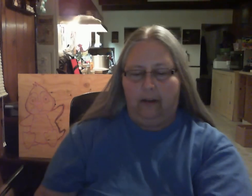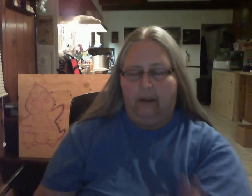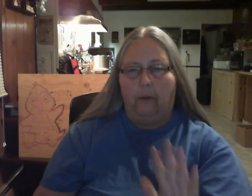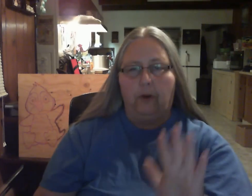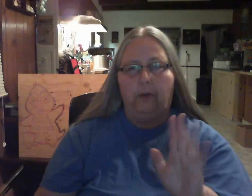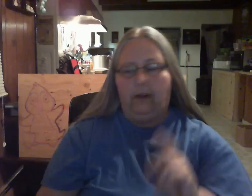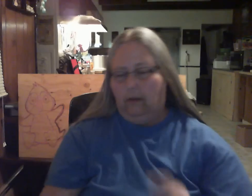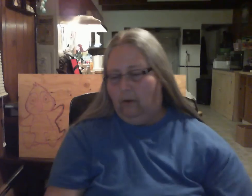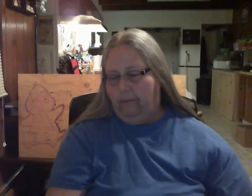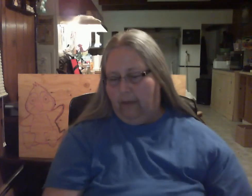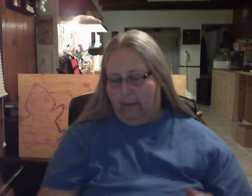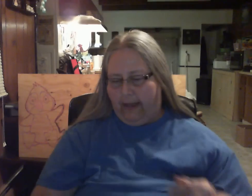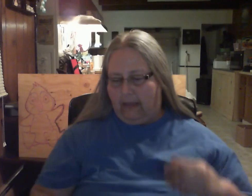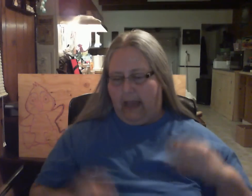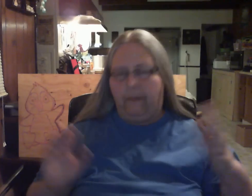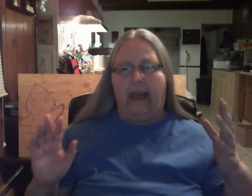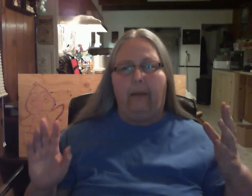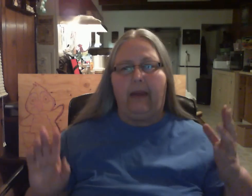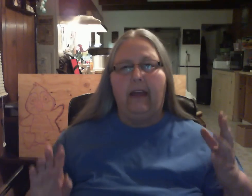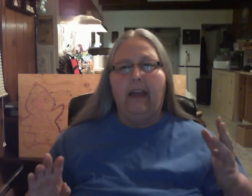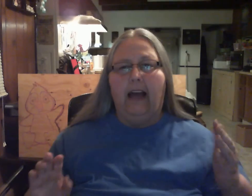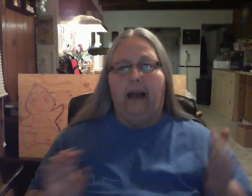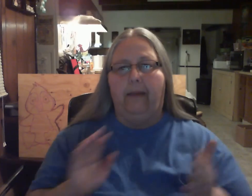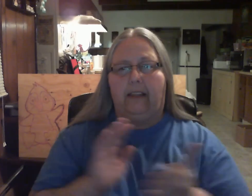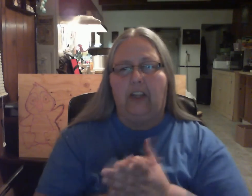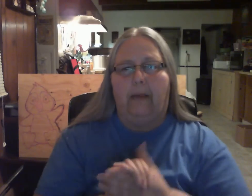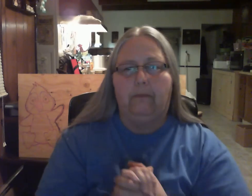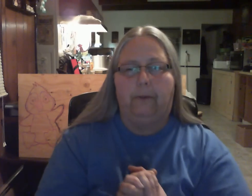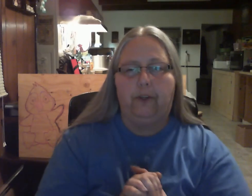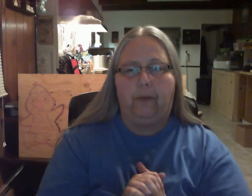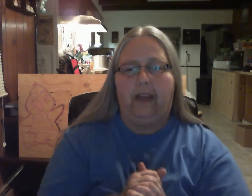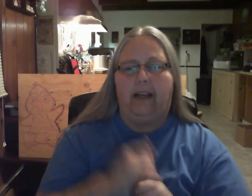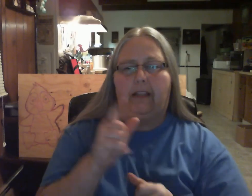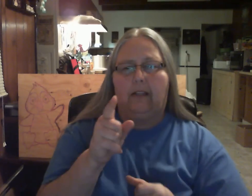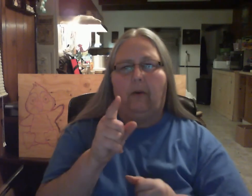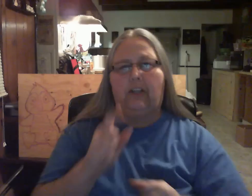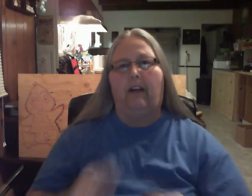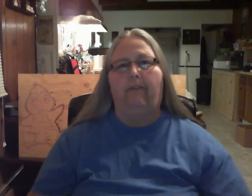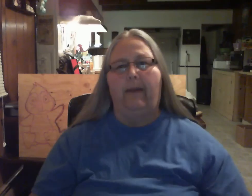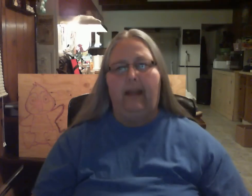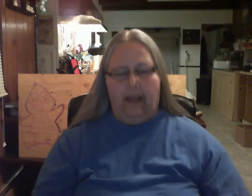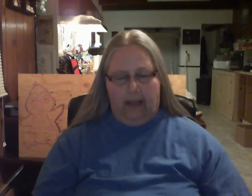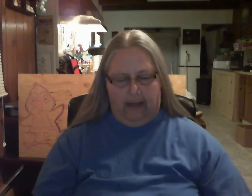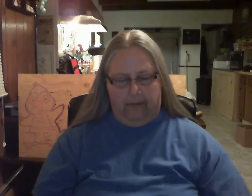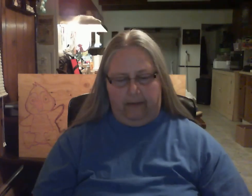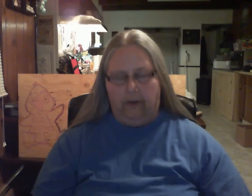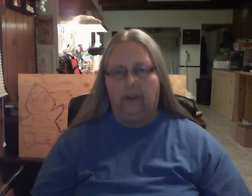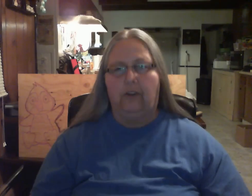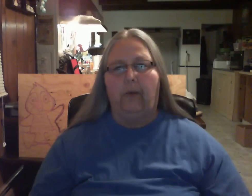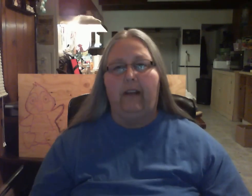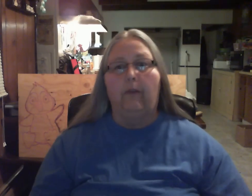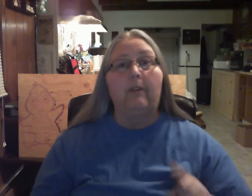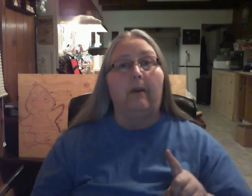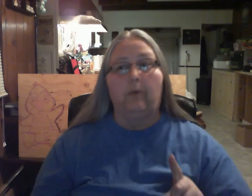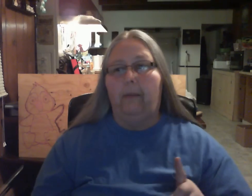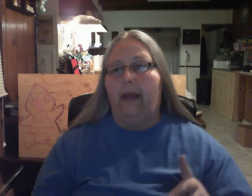no more doom and gloom back to happy happy i'm at the job i'm supposed to be god's still watching out for me and my vehicle's still running even though it smells really bad